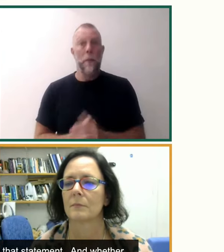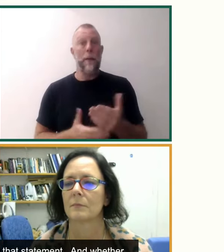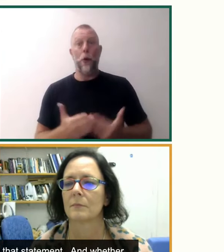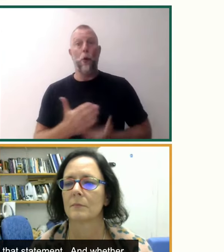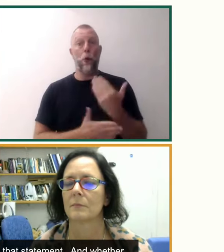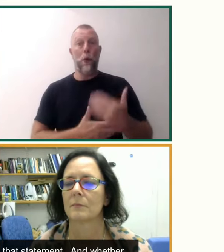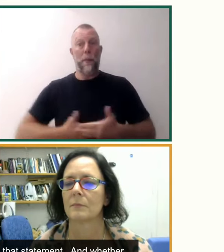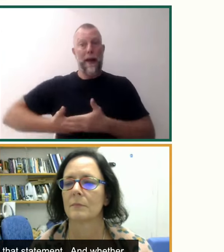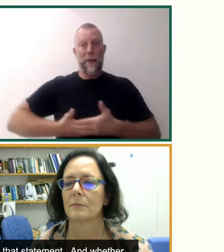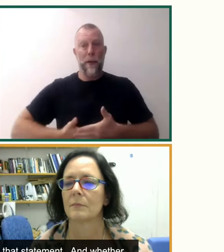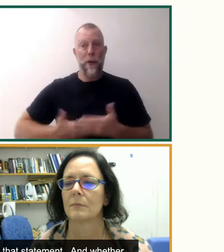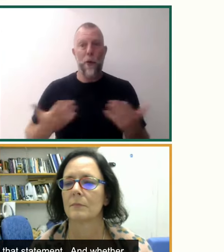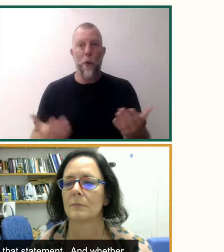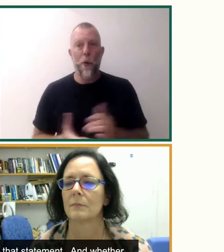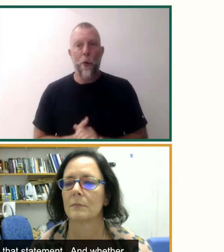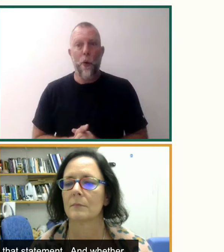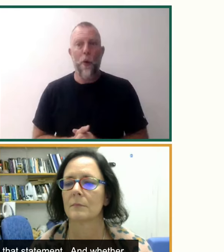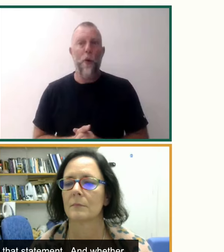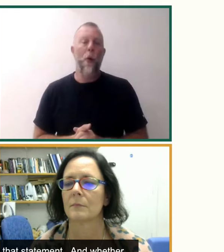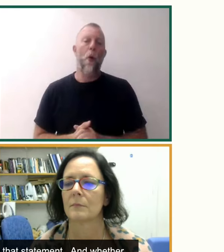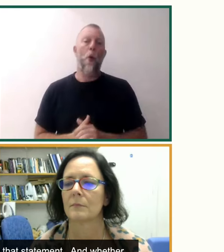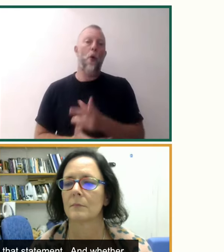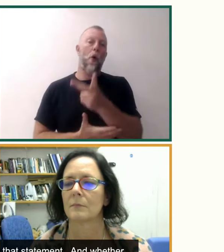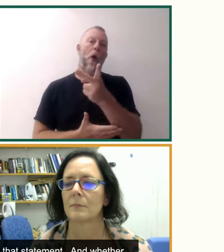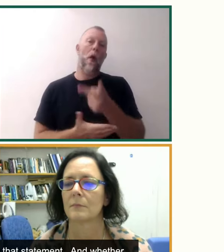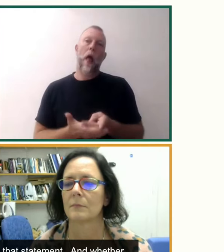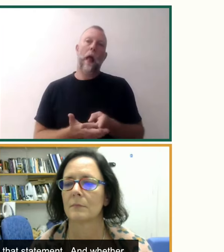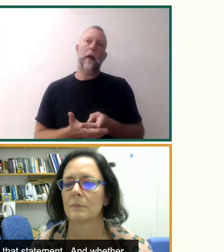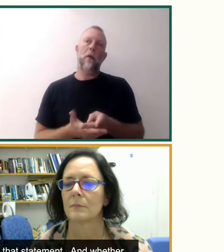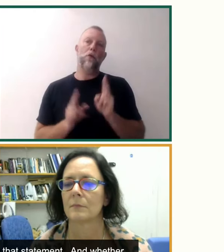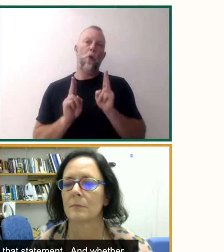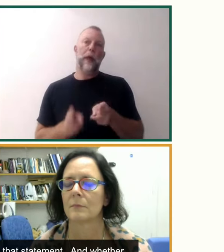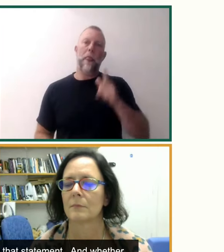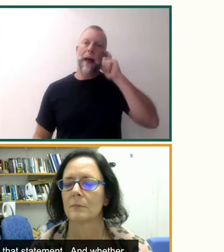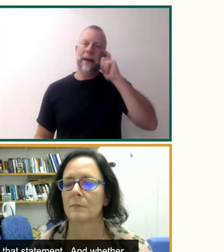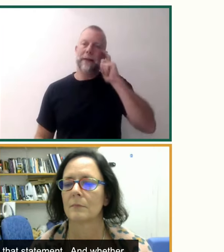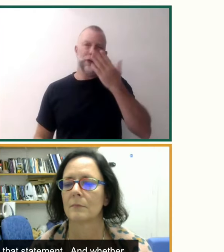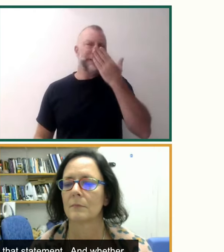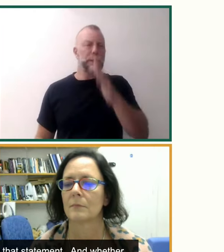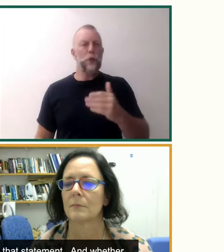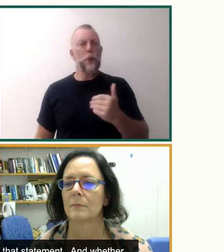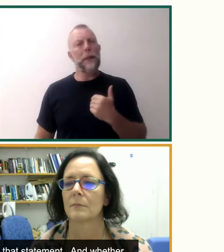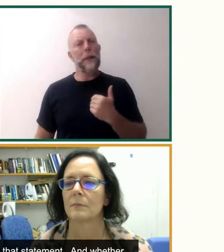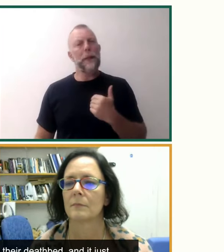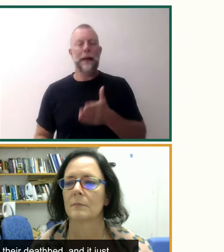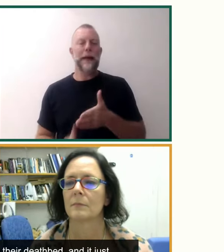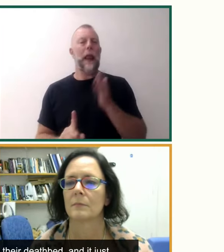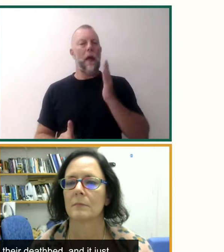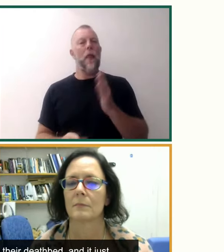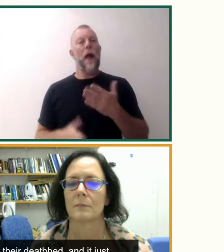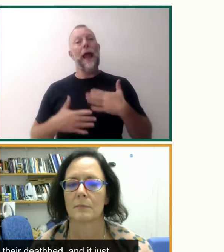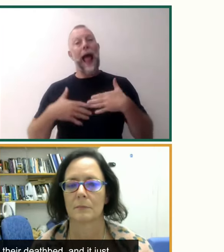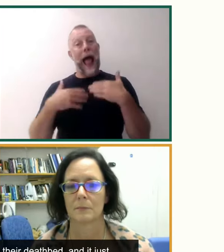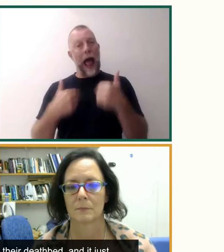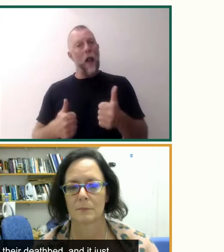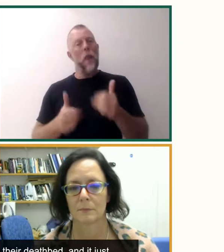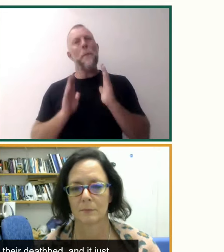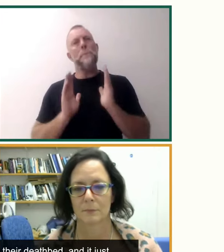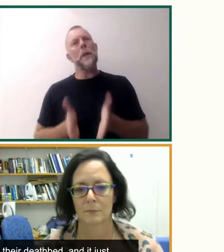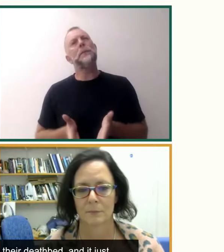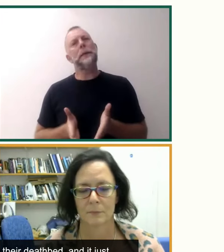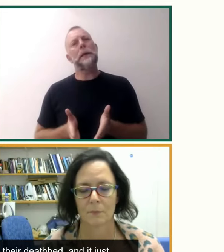they're lying on their deathbed. And it just seems to me so obvious that health must be a